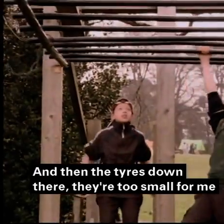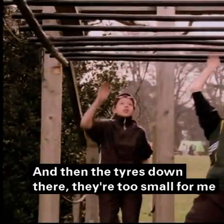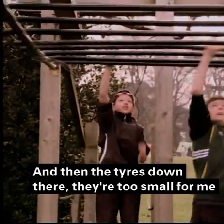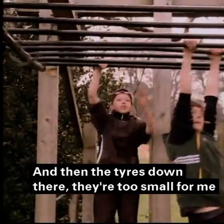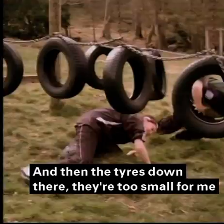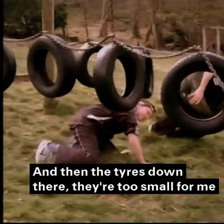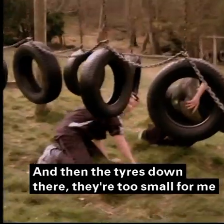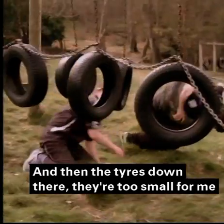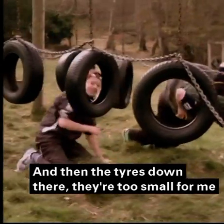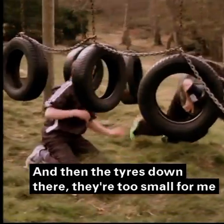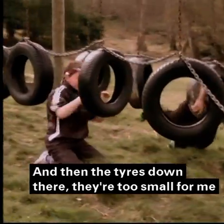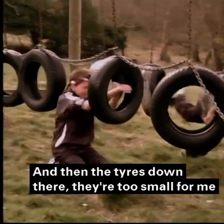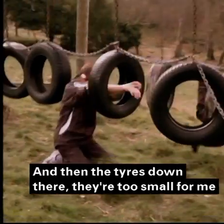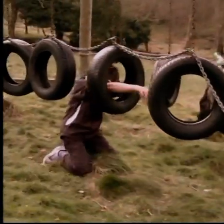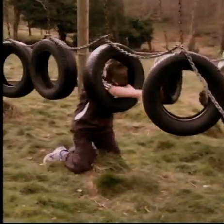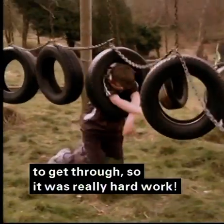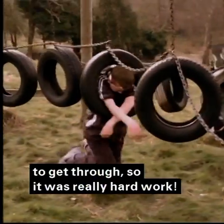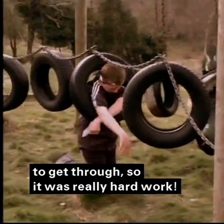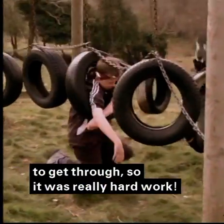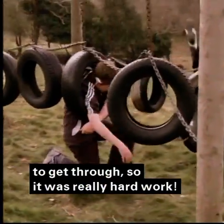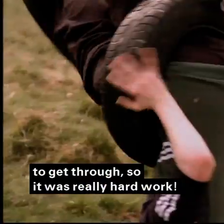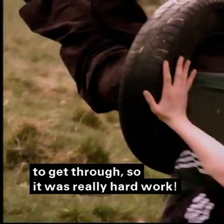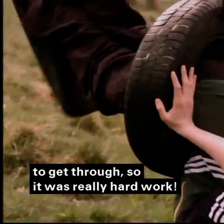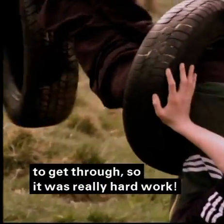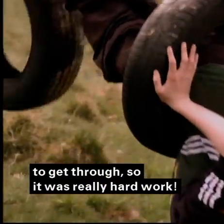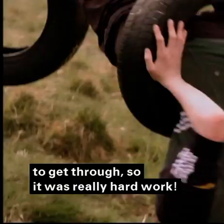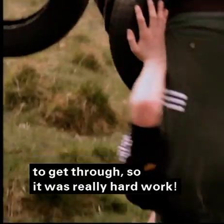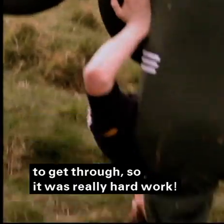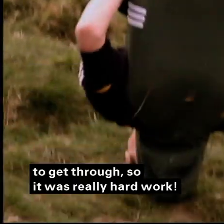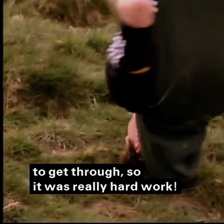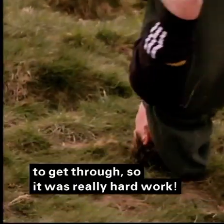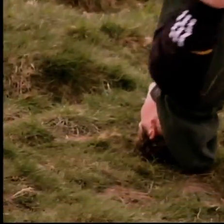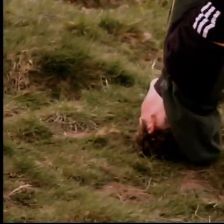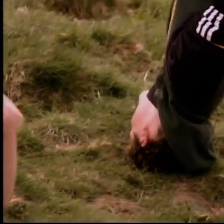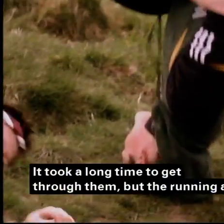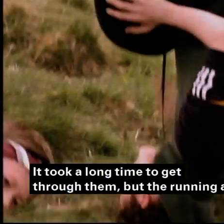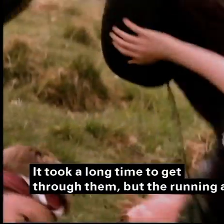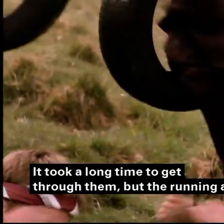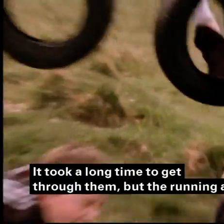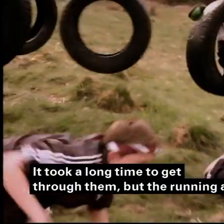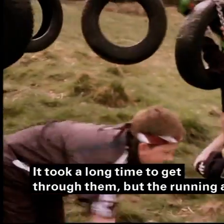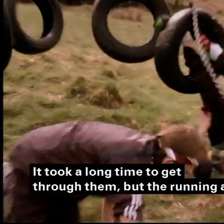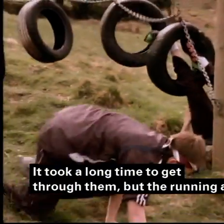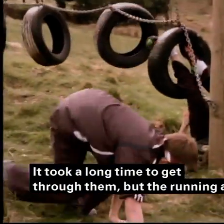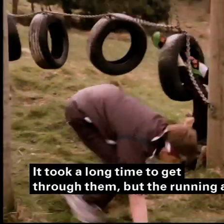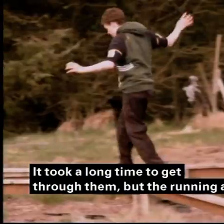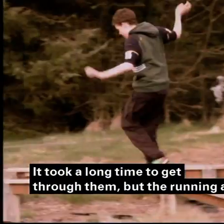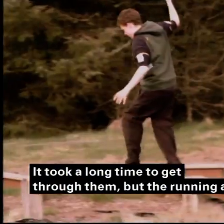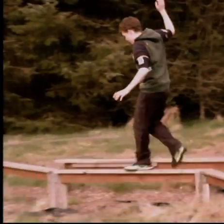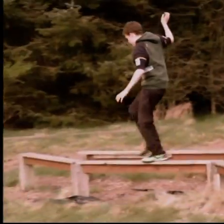get through. So it was really hard work. It took a long time to get through them. But the running part and the balancing beam was no problem at all. And